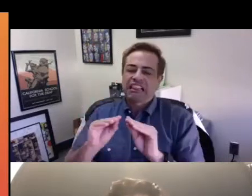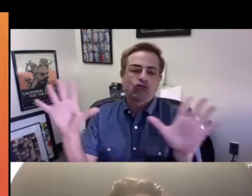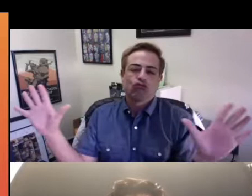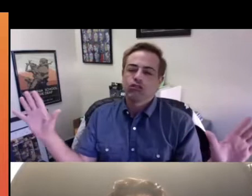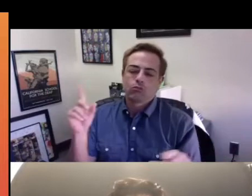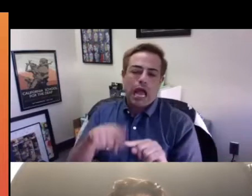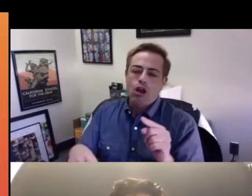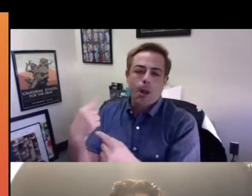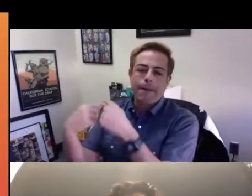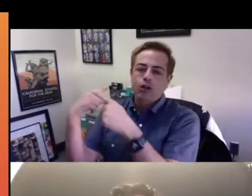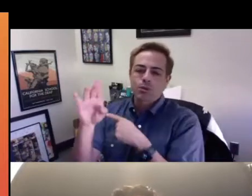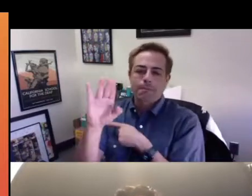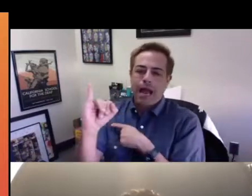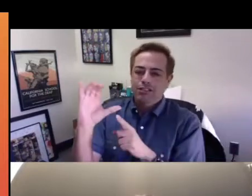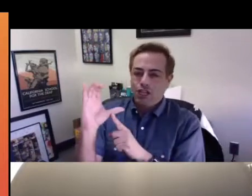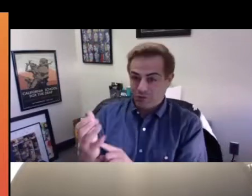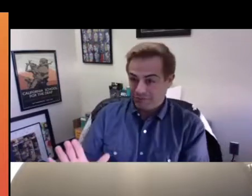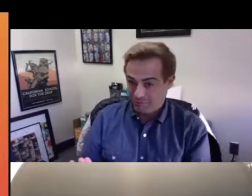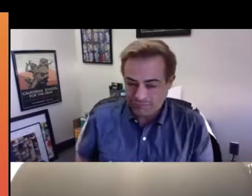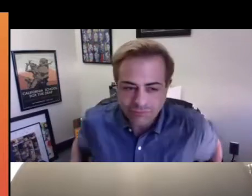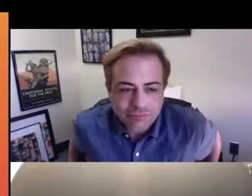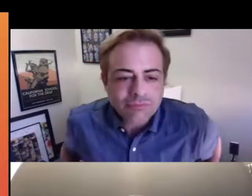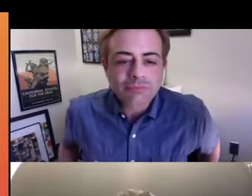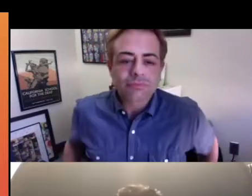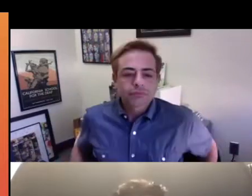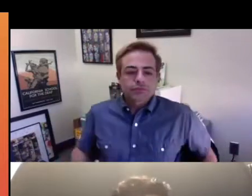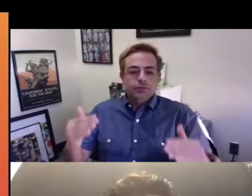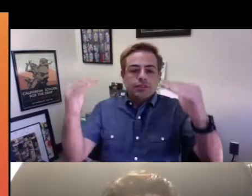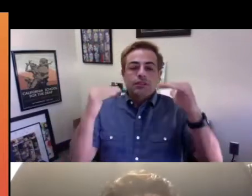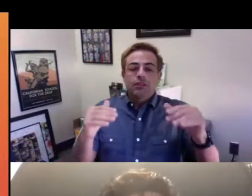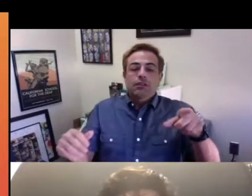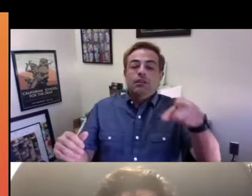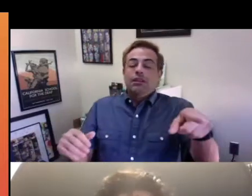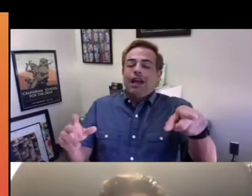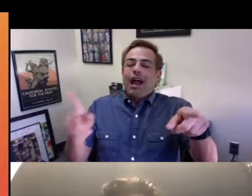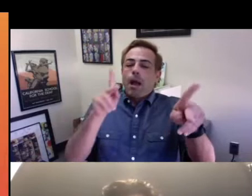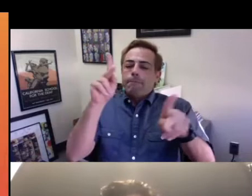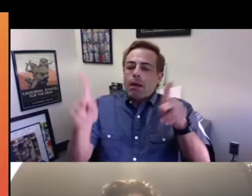multi-languages, but the cultural part is very clear.